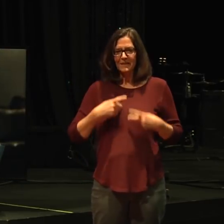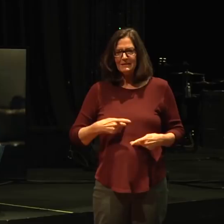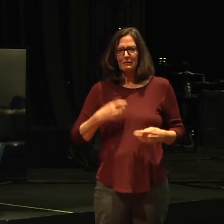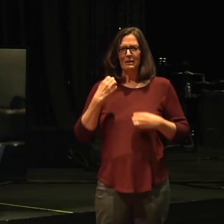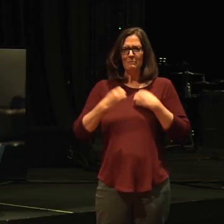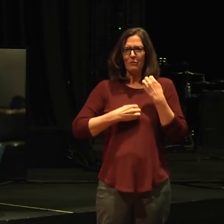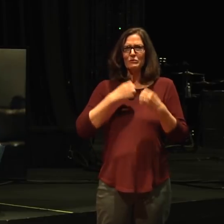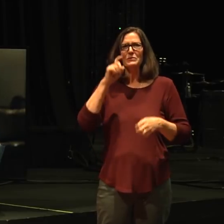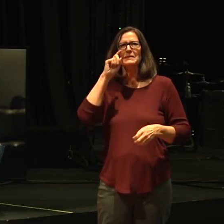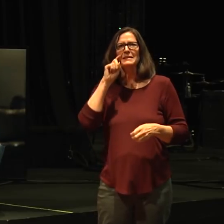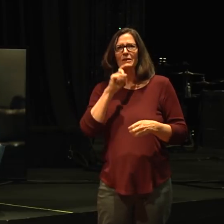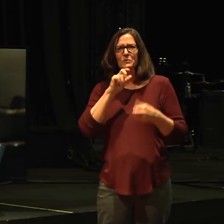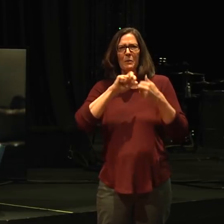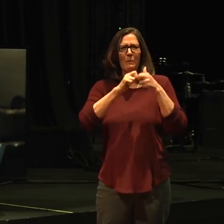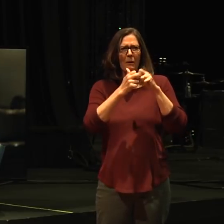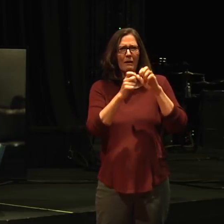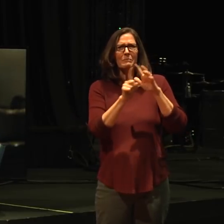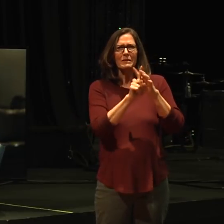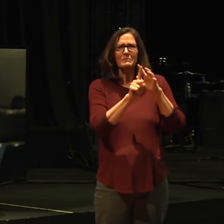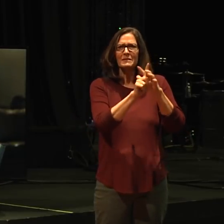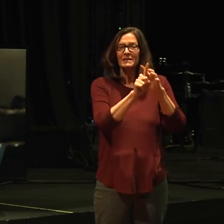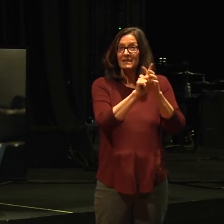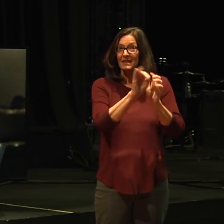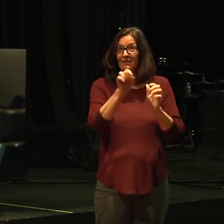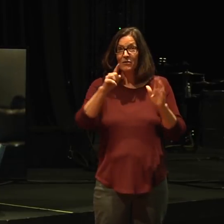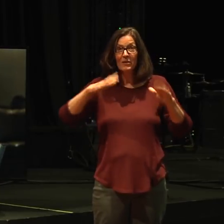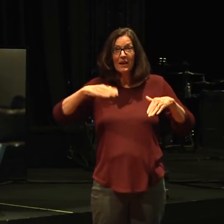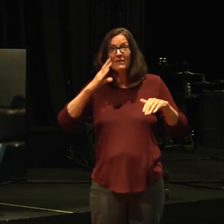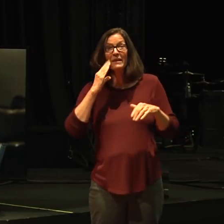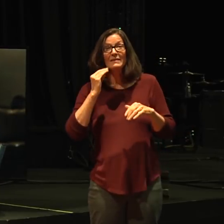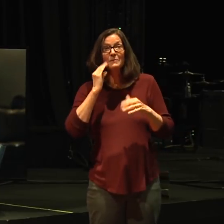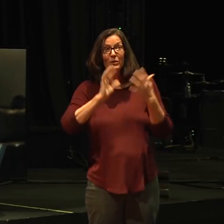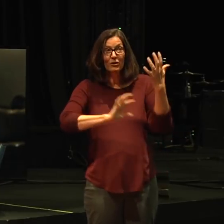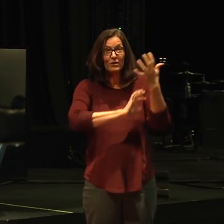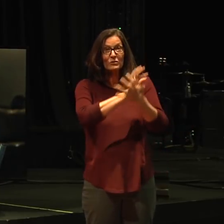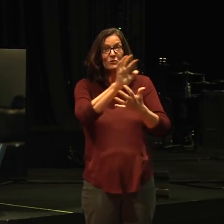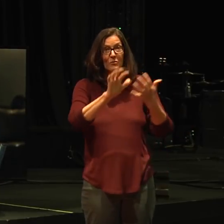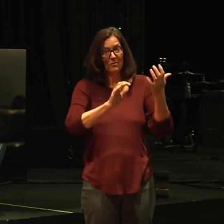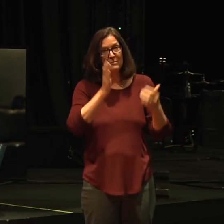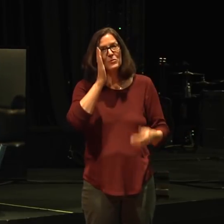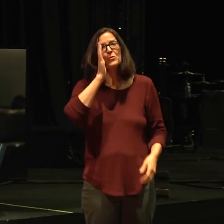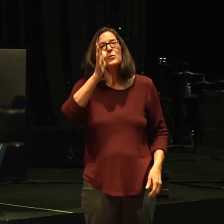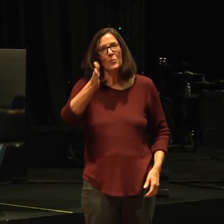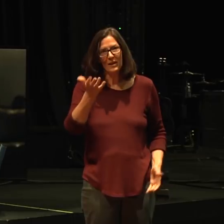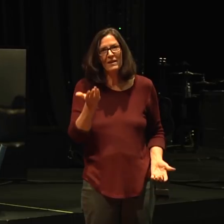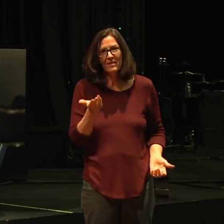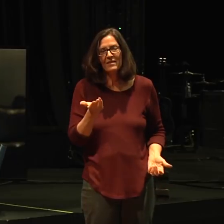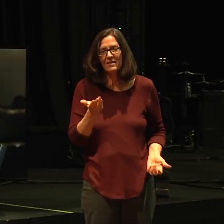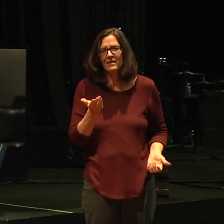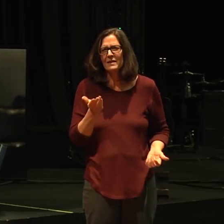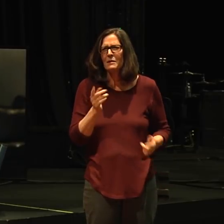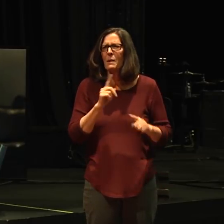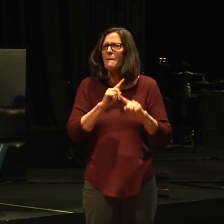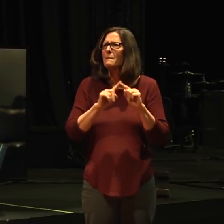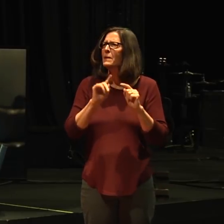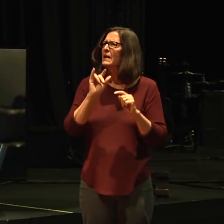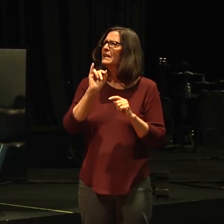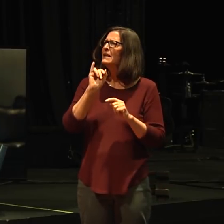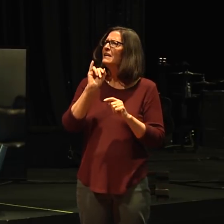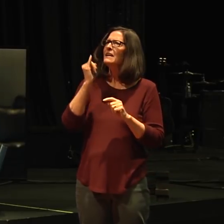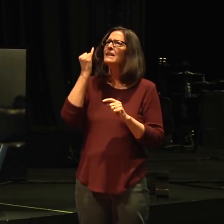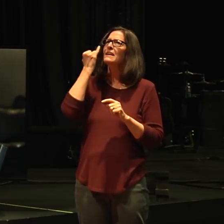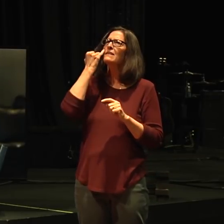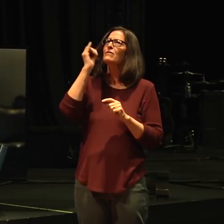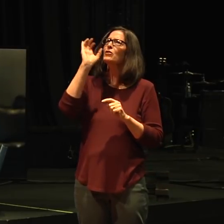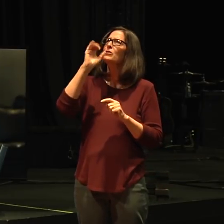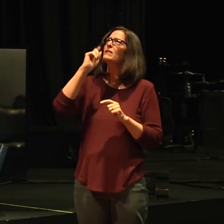right? Again, you name it. If the storm hasn't hit you yet, it's a matter of time, right? But if you're looking for someone who can go